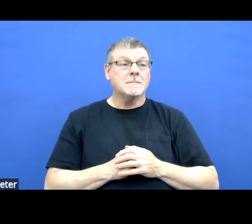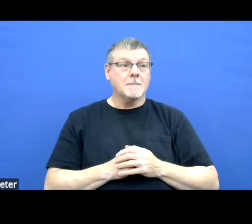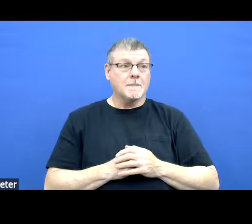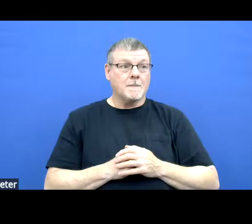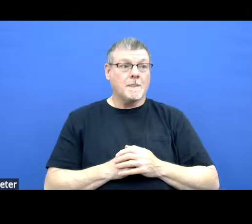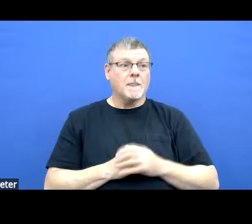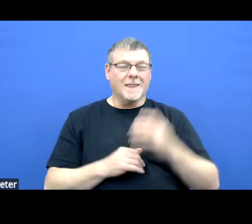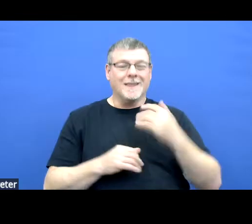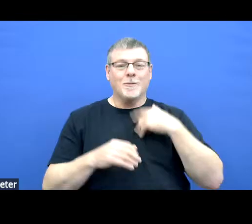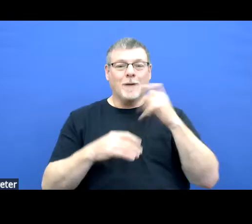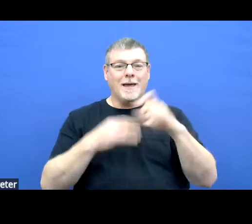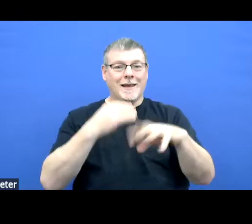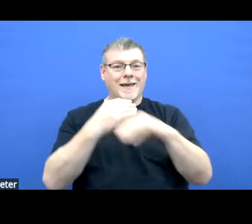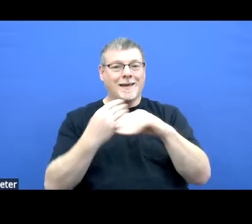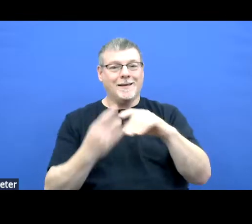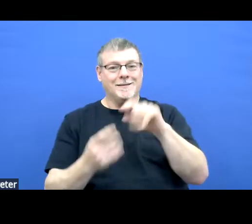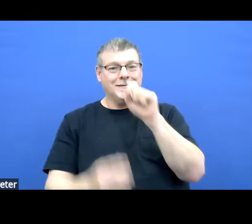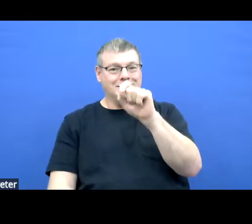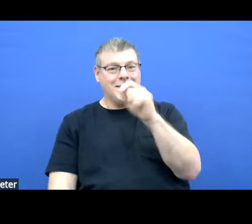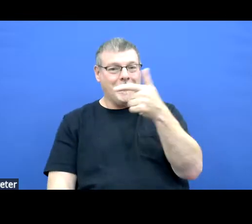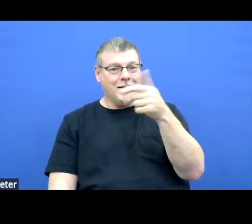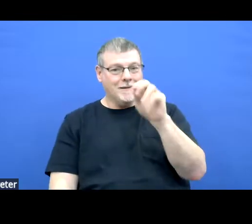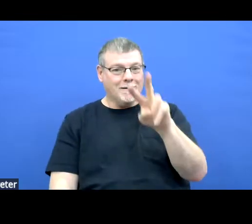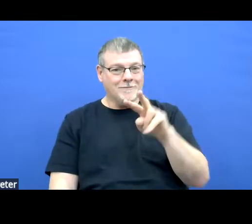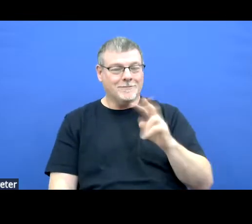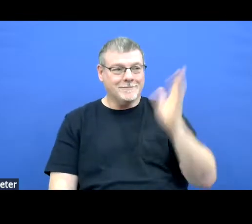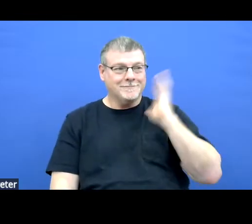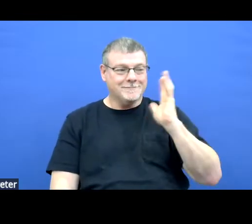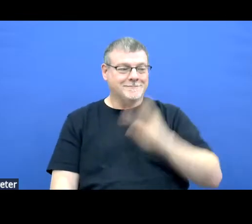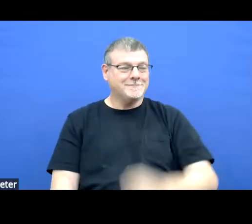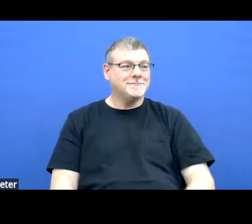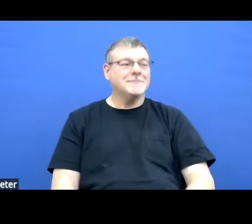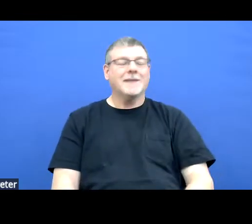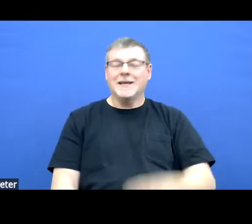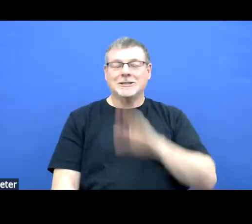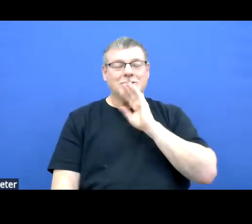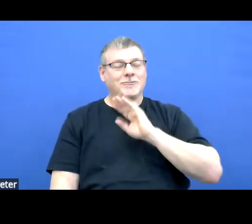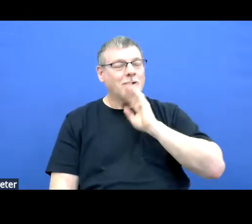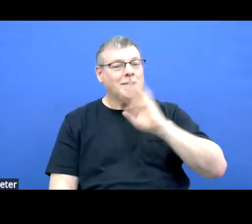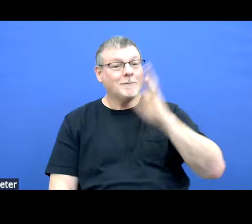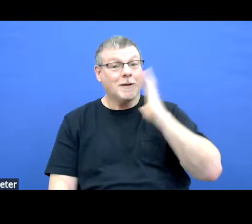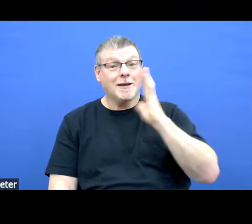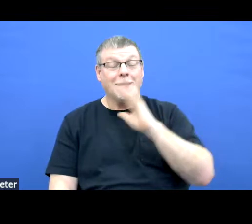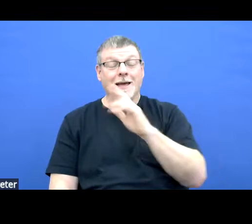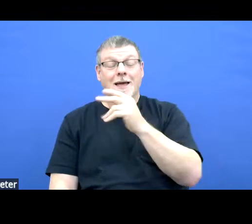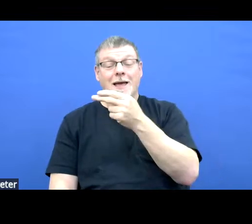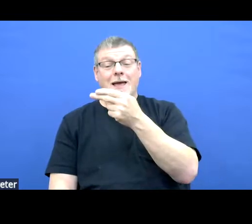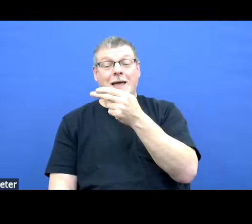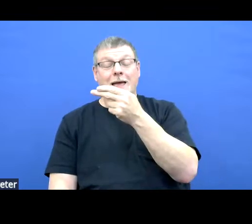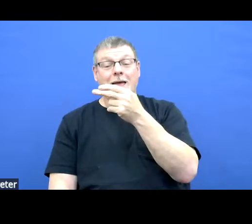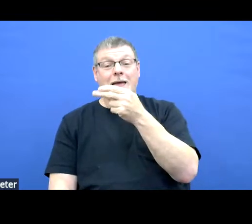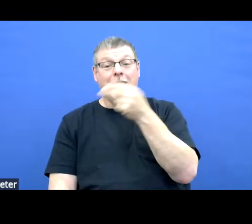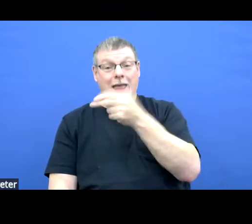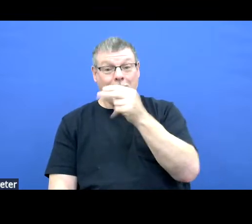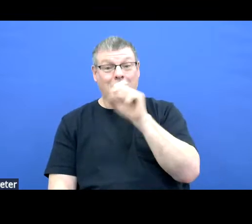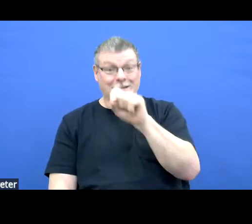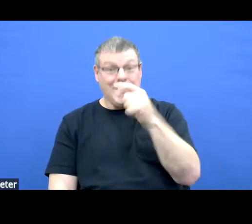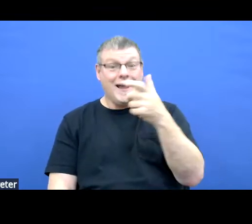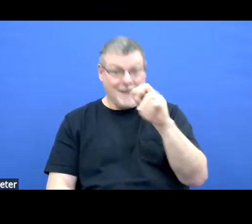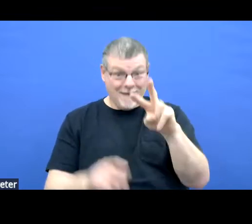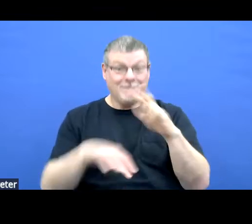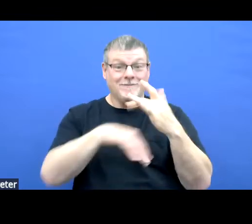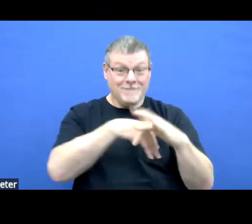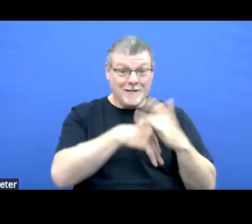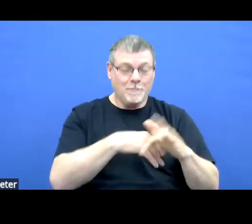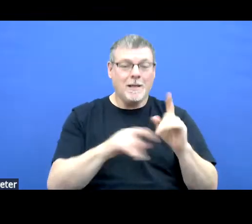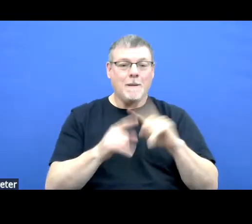to add it for the .gov. I remember hearing that. Yeah, Okay. it was frustrating because Henrietta.gov is available. Right. But the folks